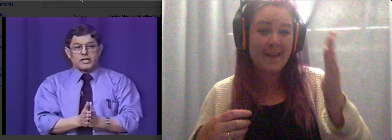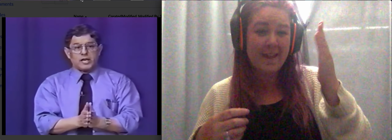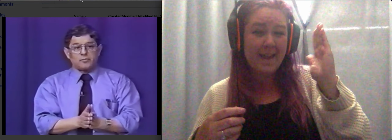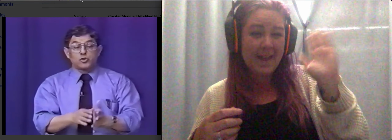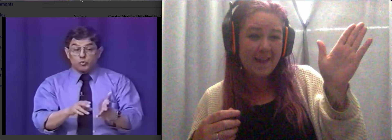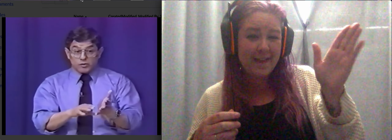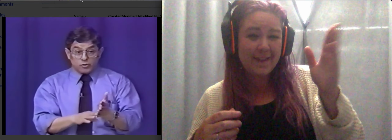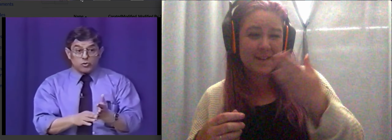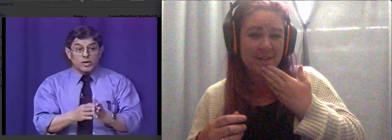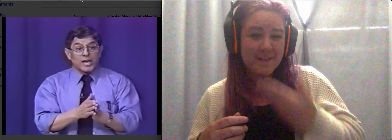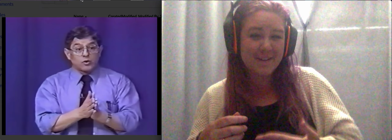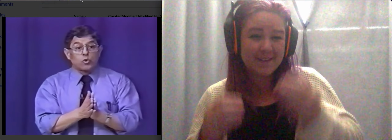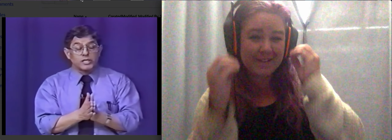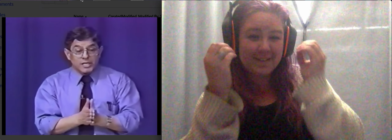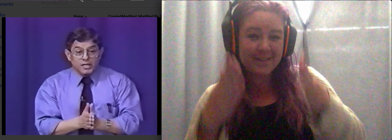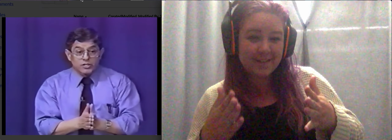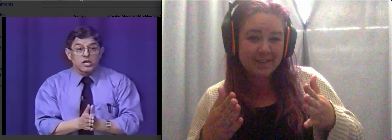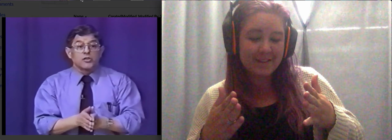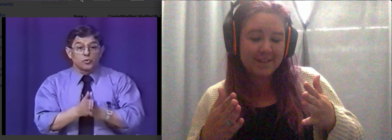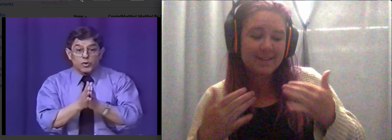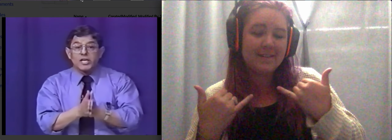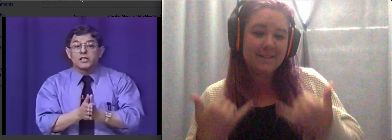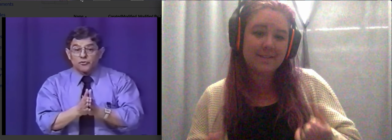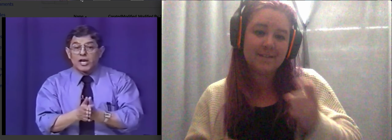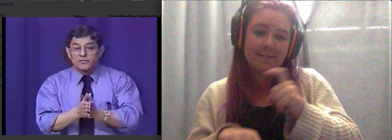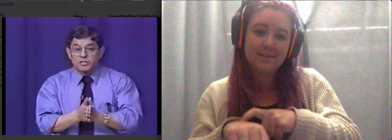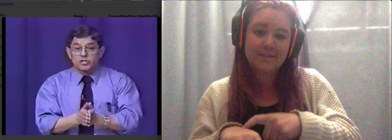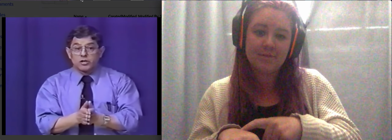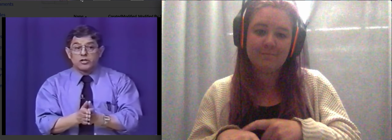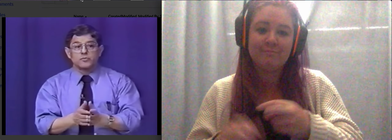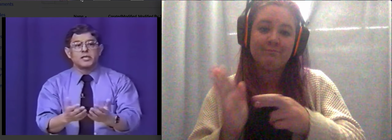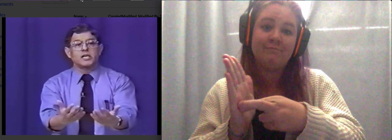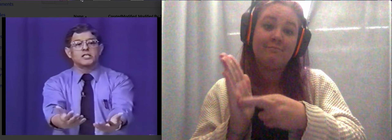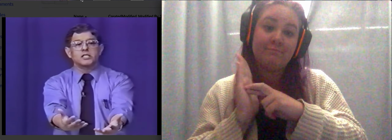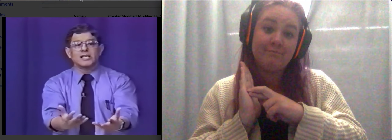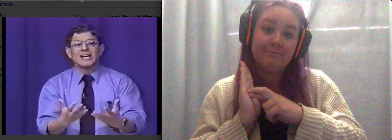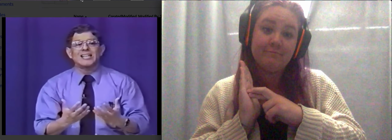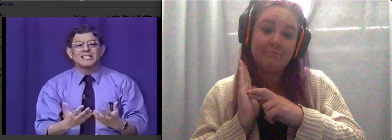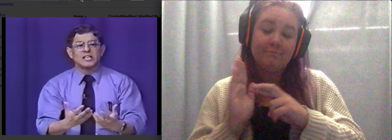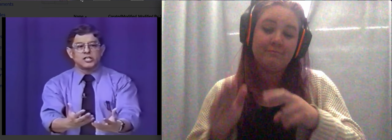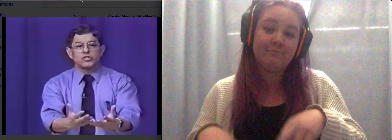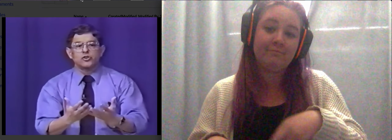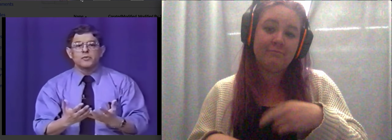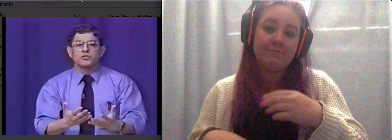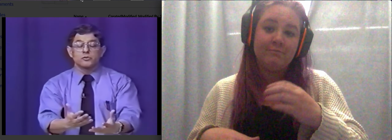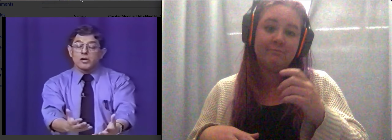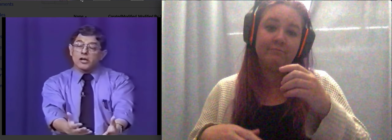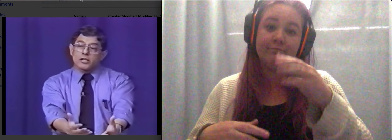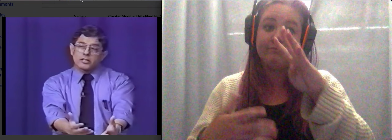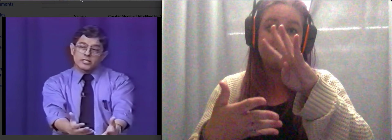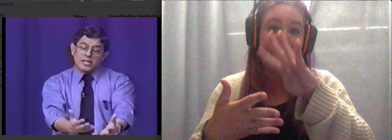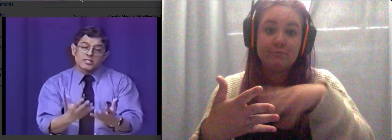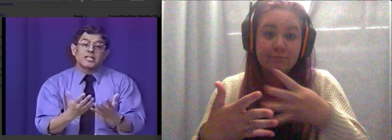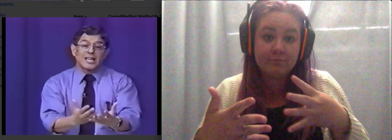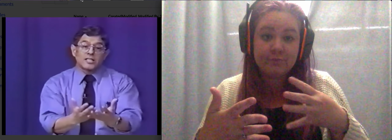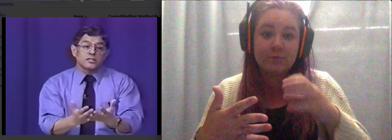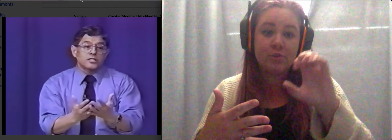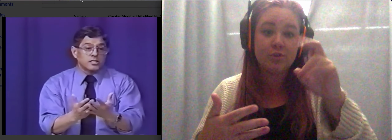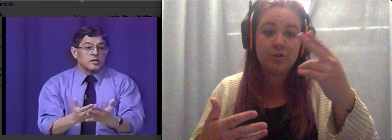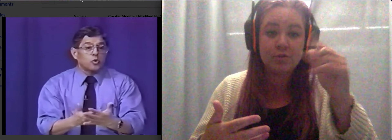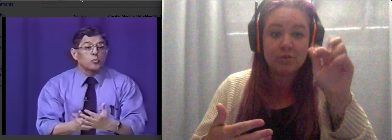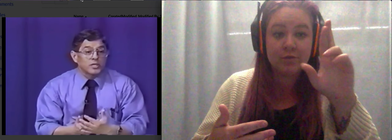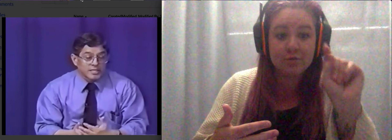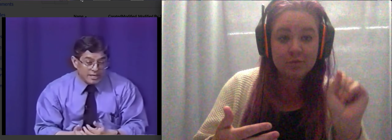to review and or teach the reading of graphs and charts because the content determines or says that this is the